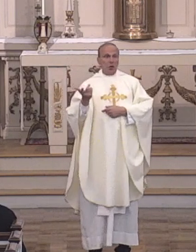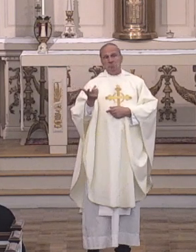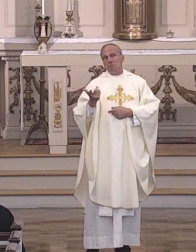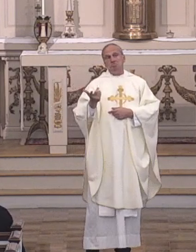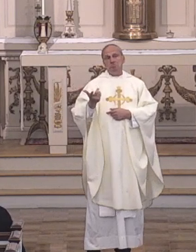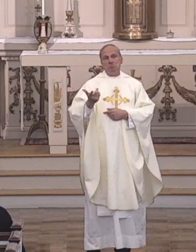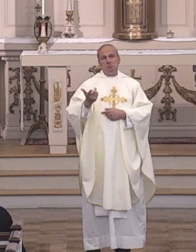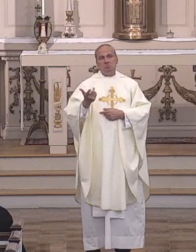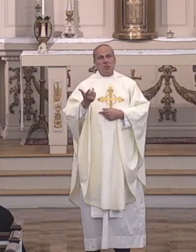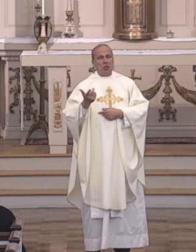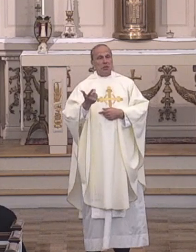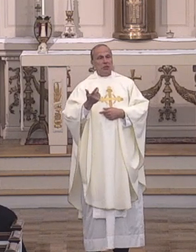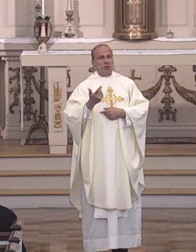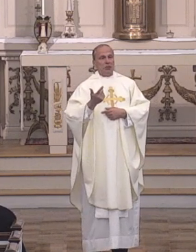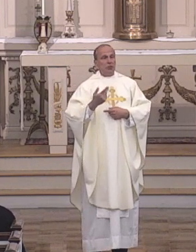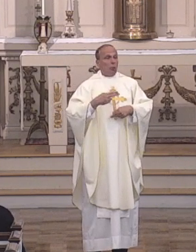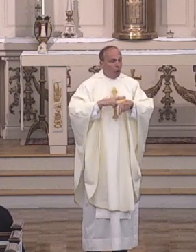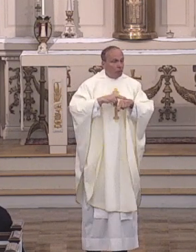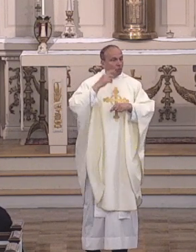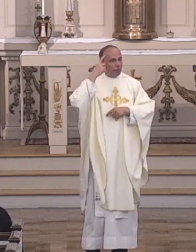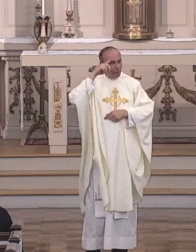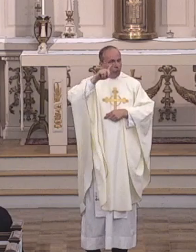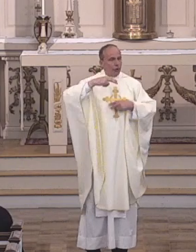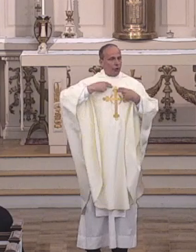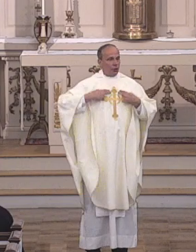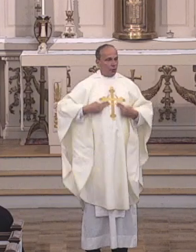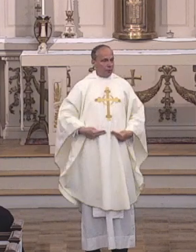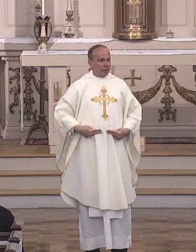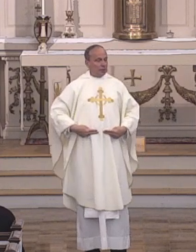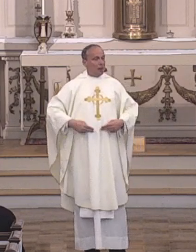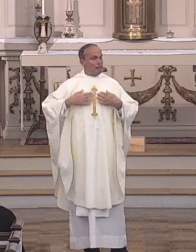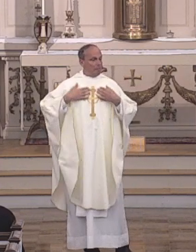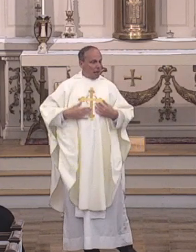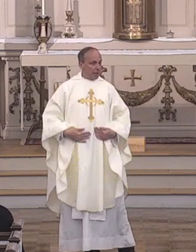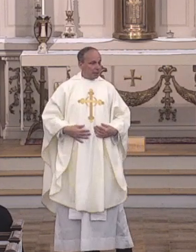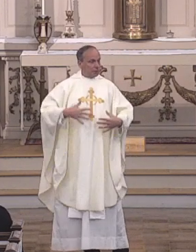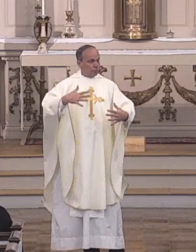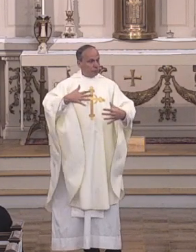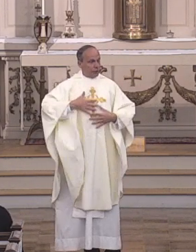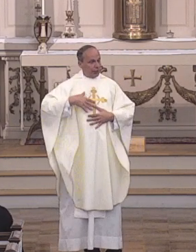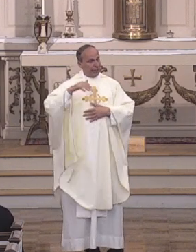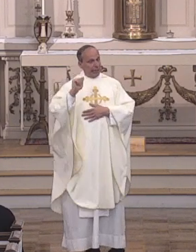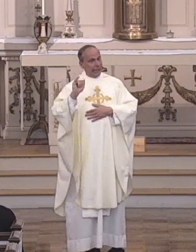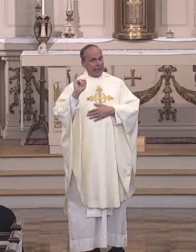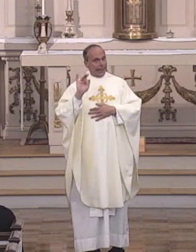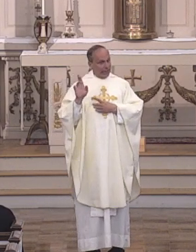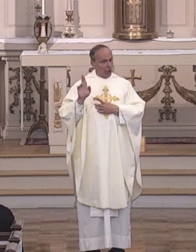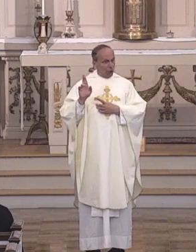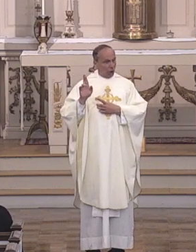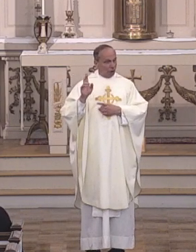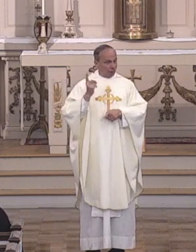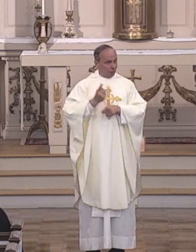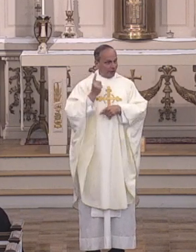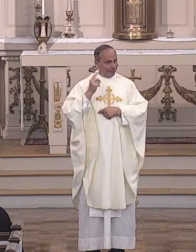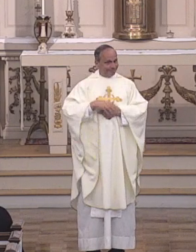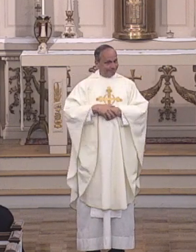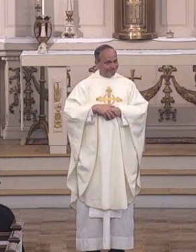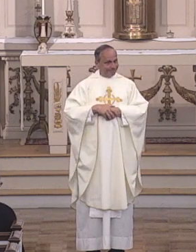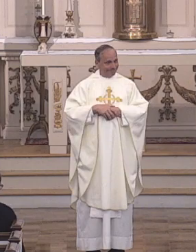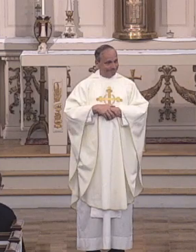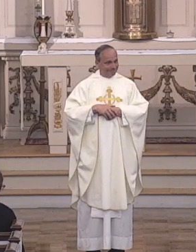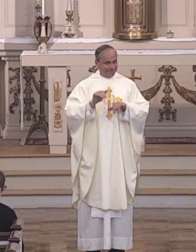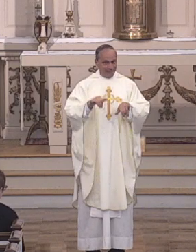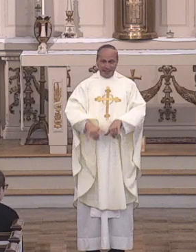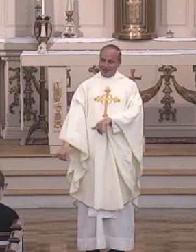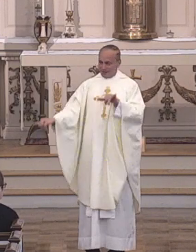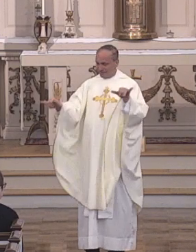And our ordinary physical nature, we could say it is normal for human beings to have bodies that